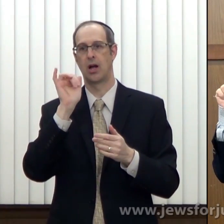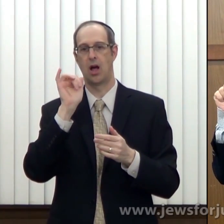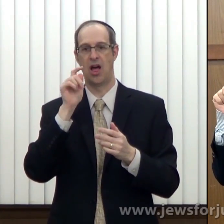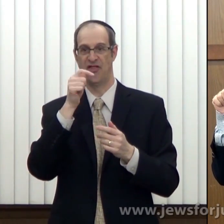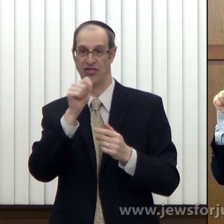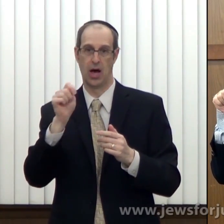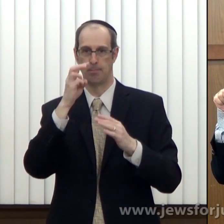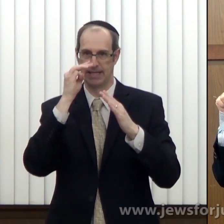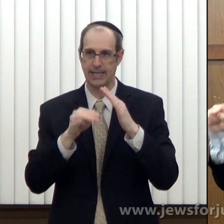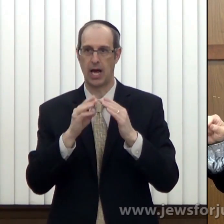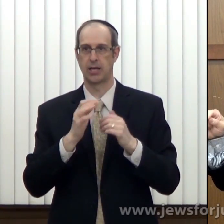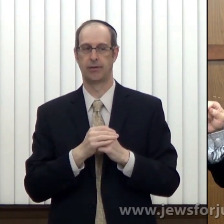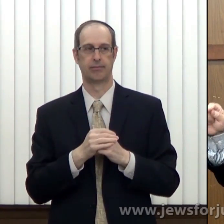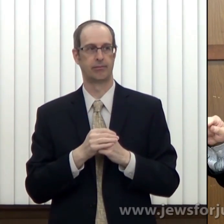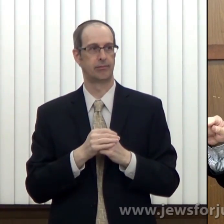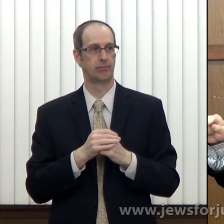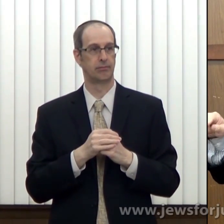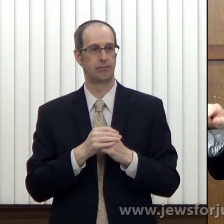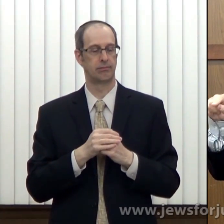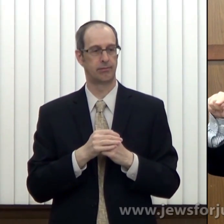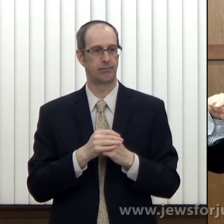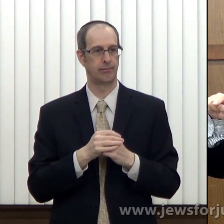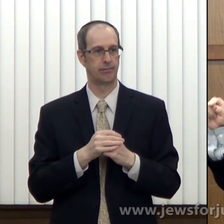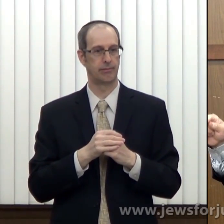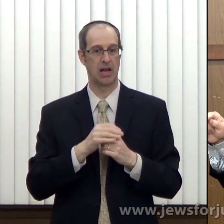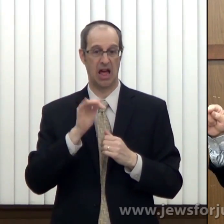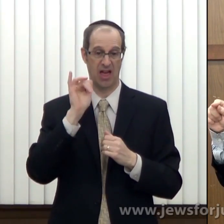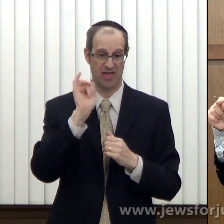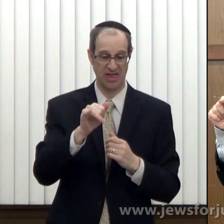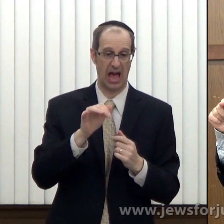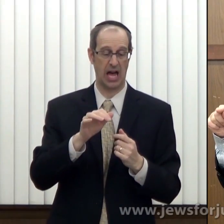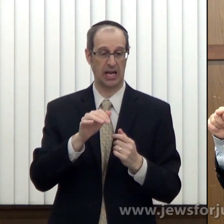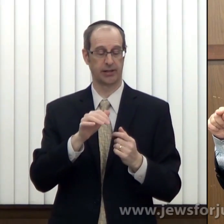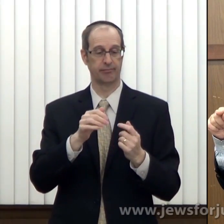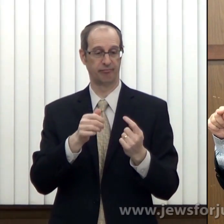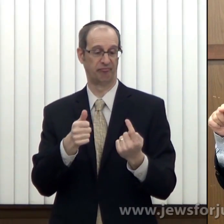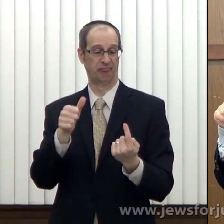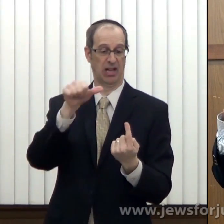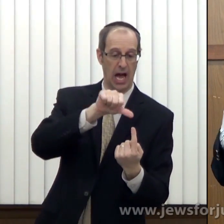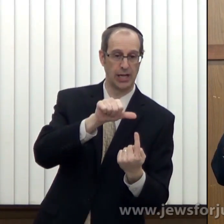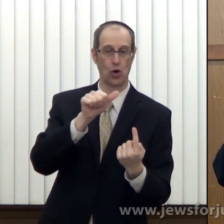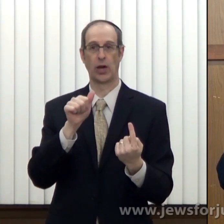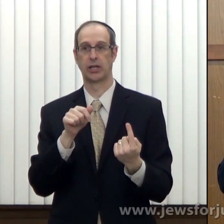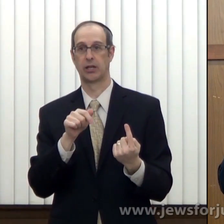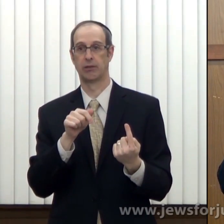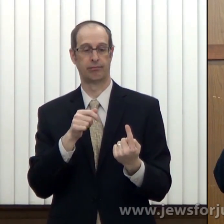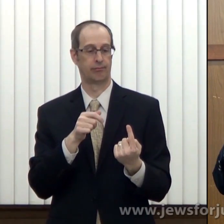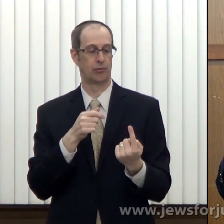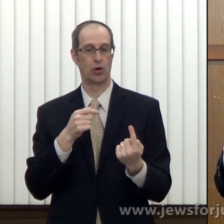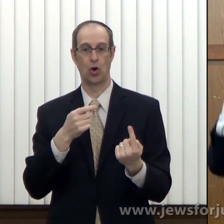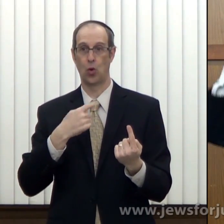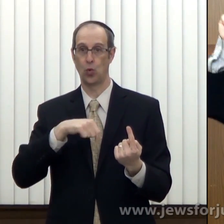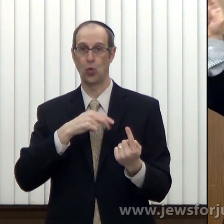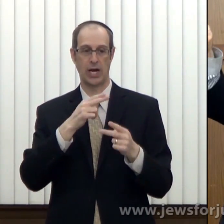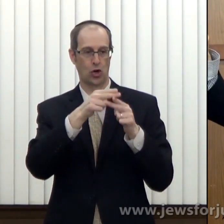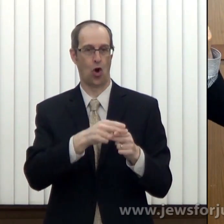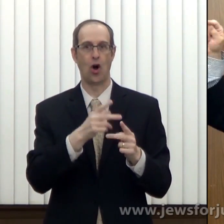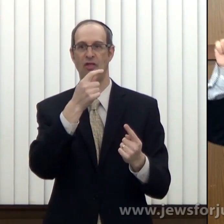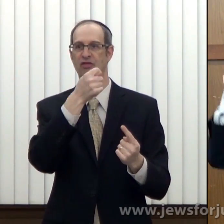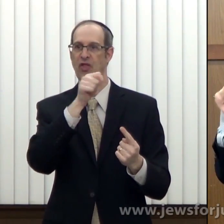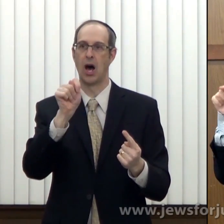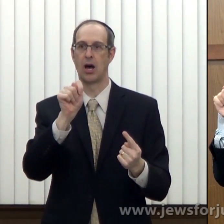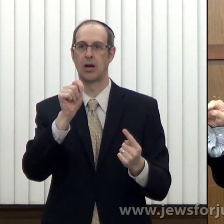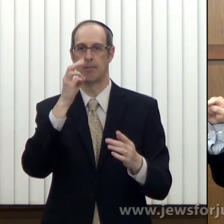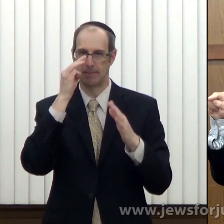That particular Messiah, that particular anointed one, we call the